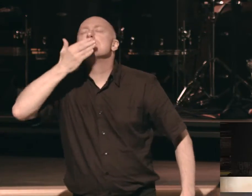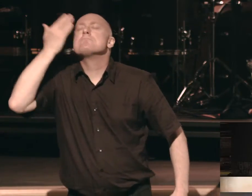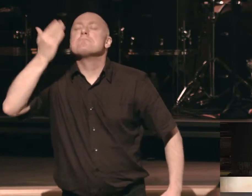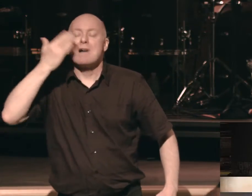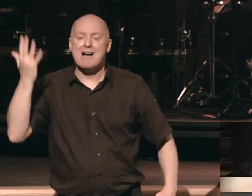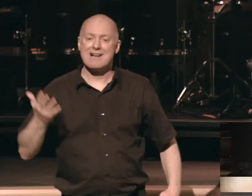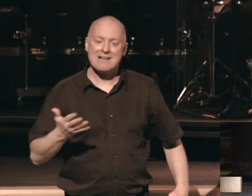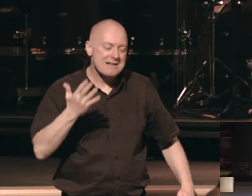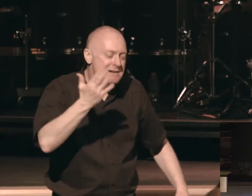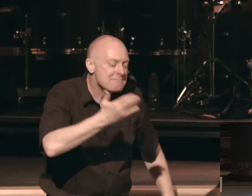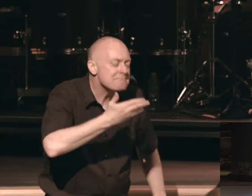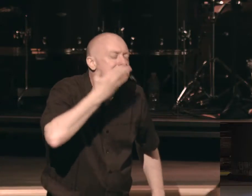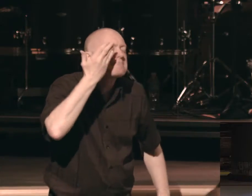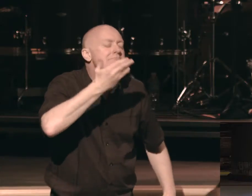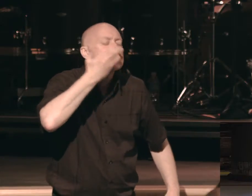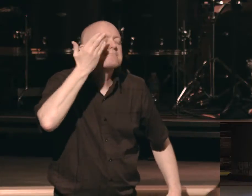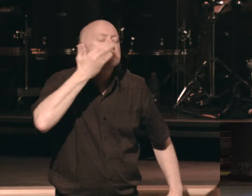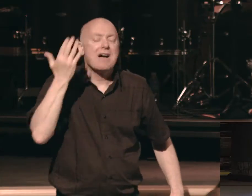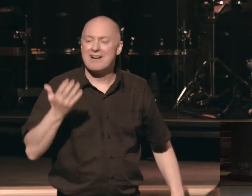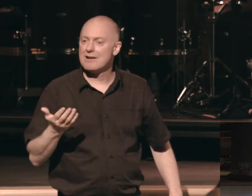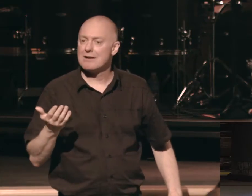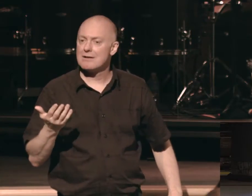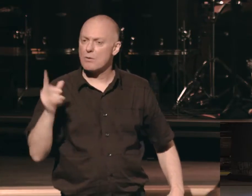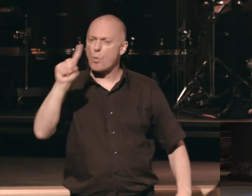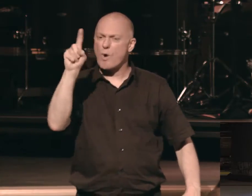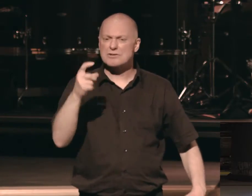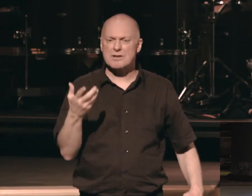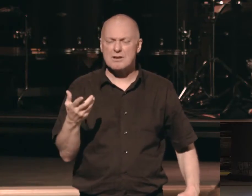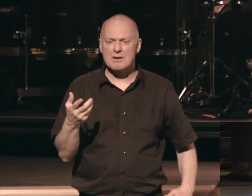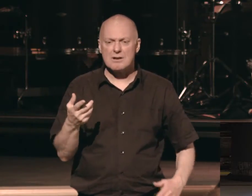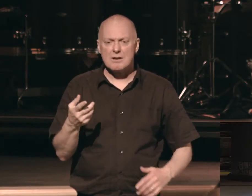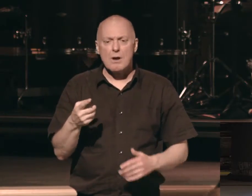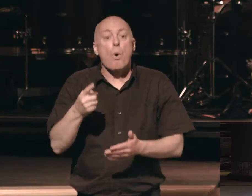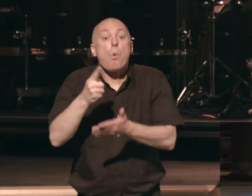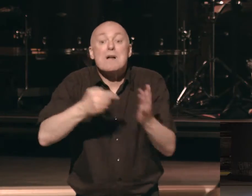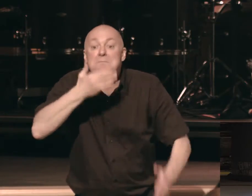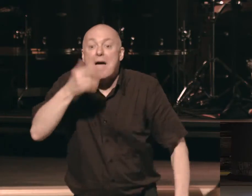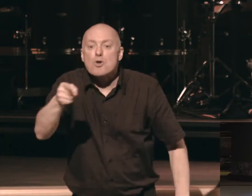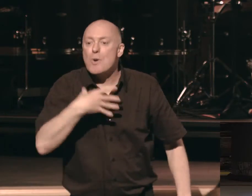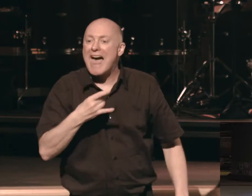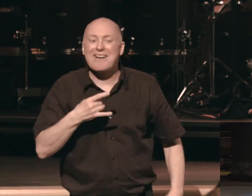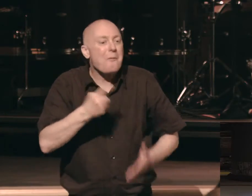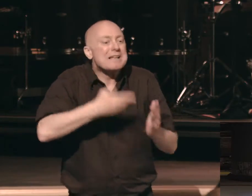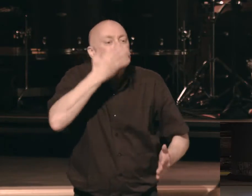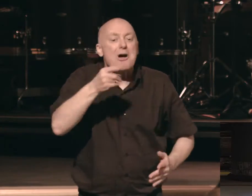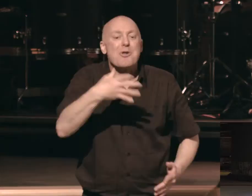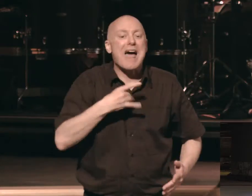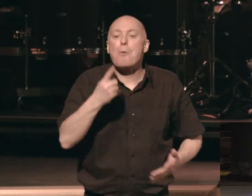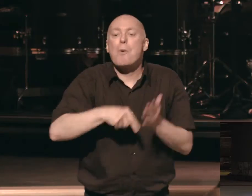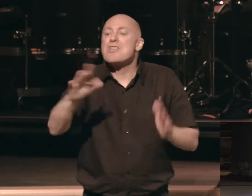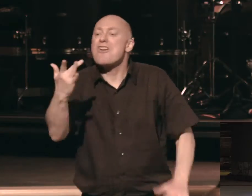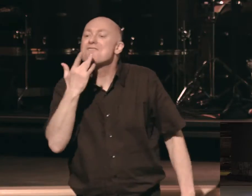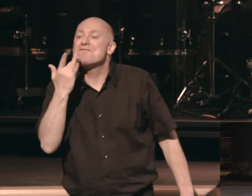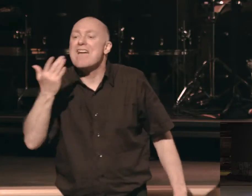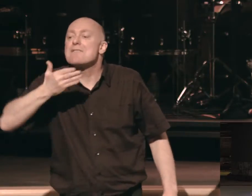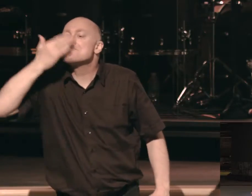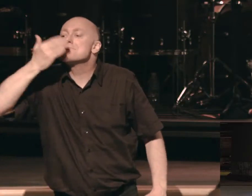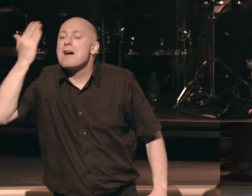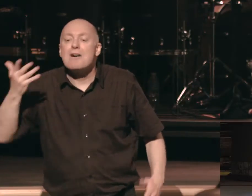Delighting in the smell of a certain fragrance. Question, loved ones, what's a smell that you delight in? What's one of your